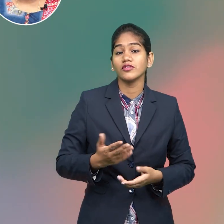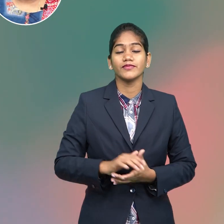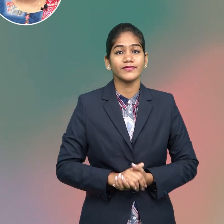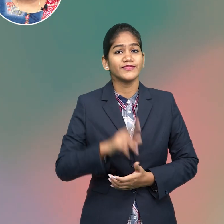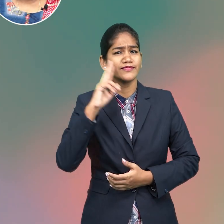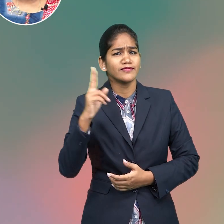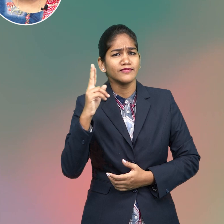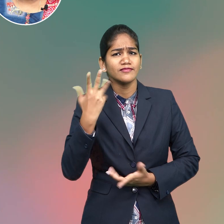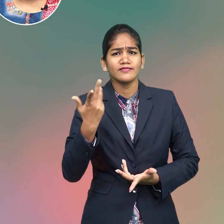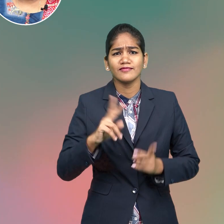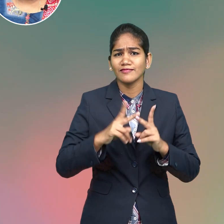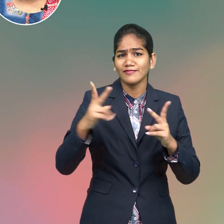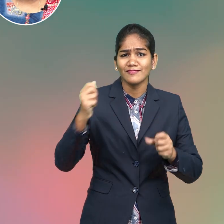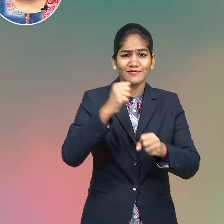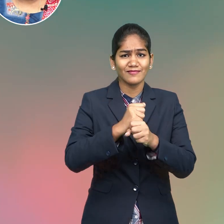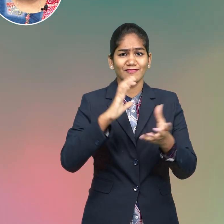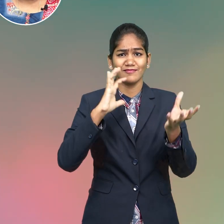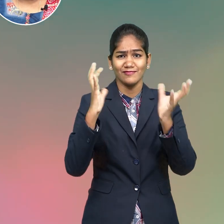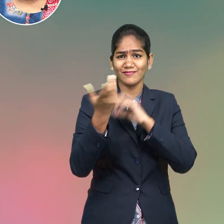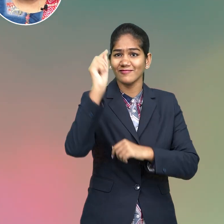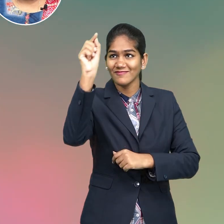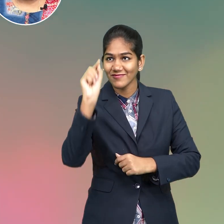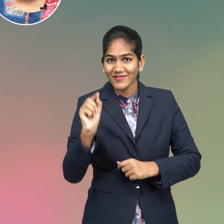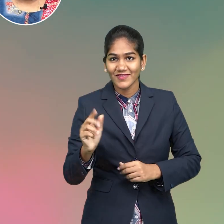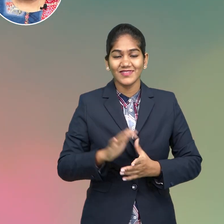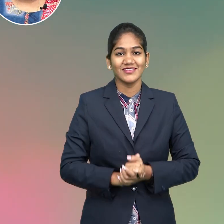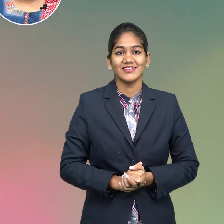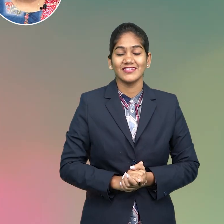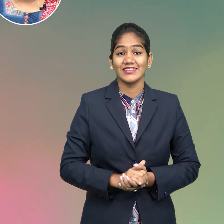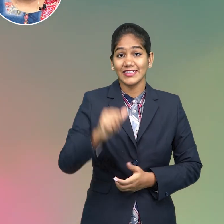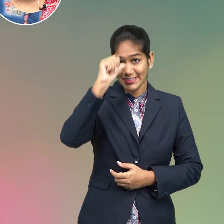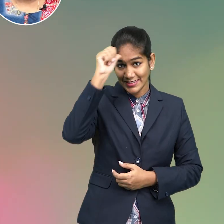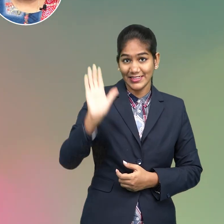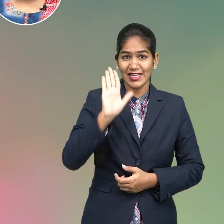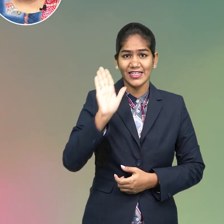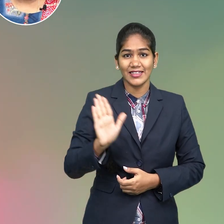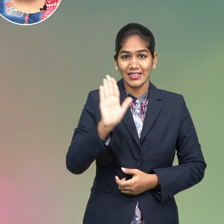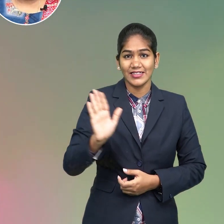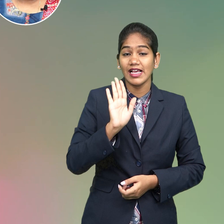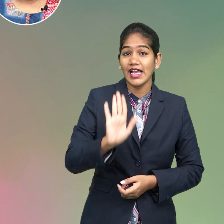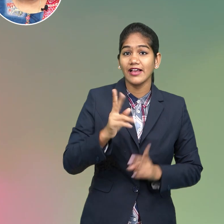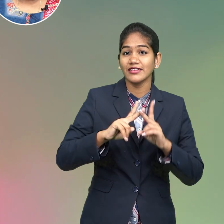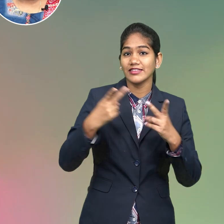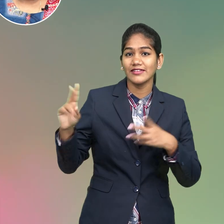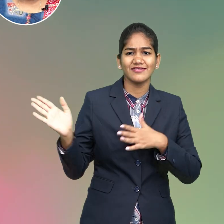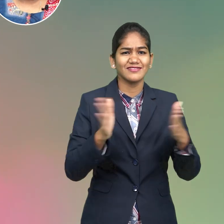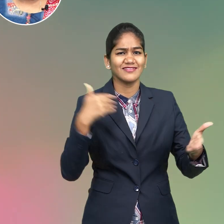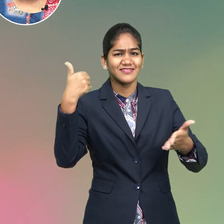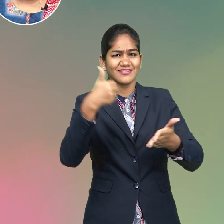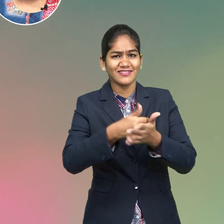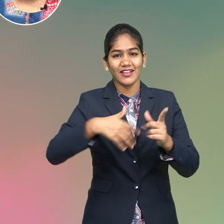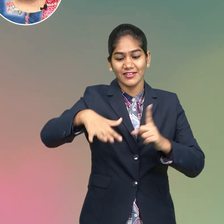So, due to different geographical features, India is having different climatic